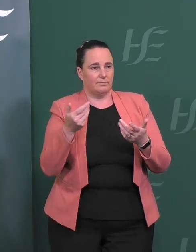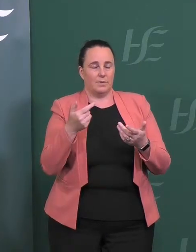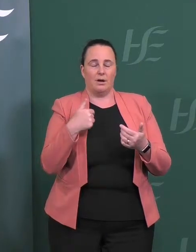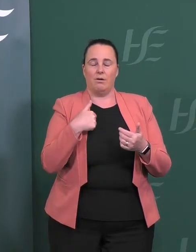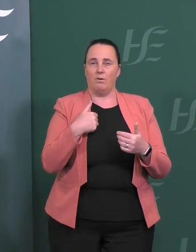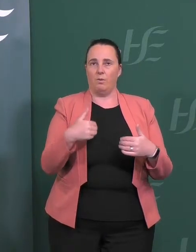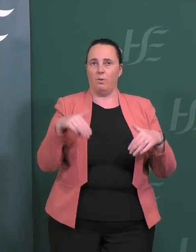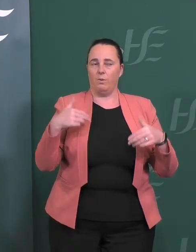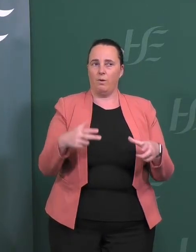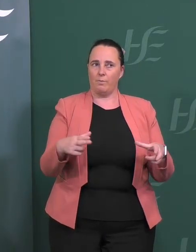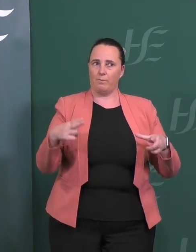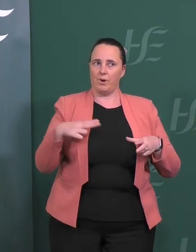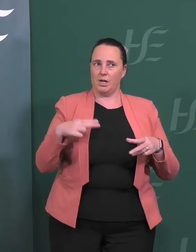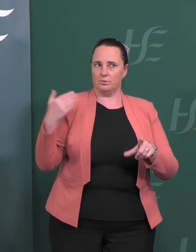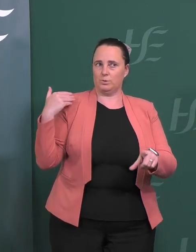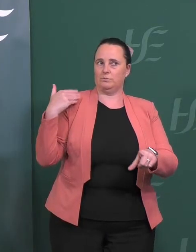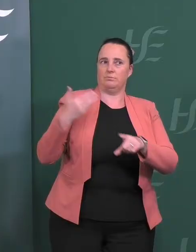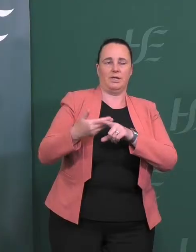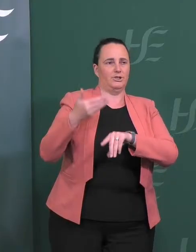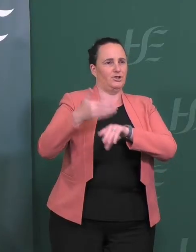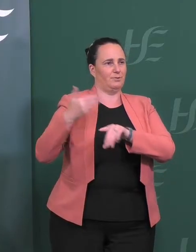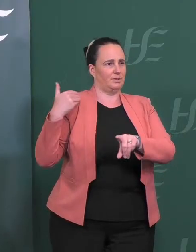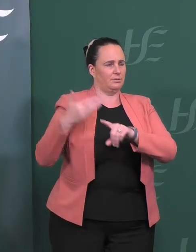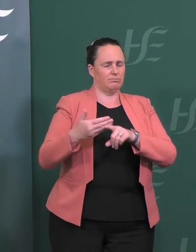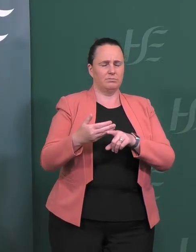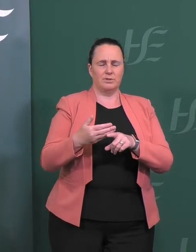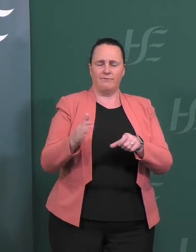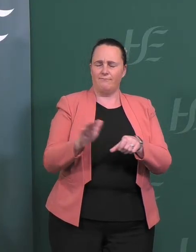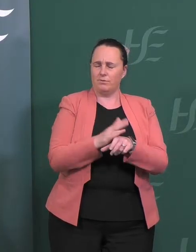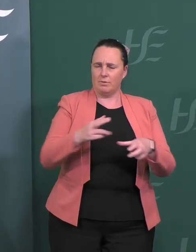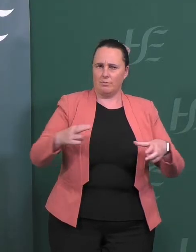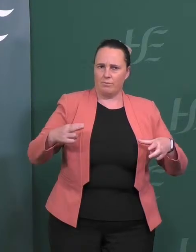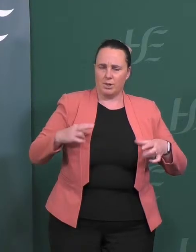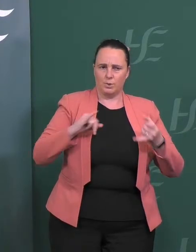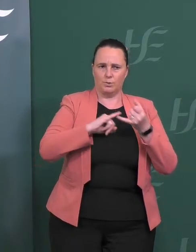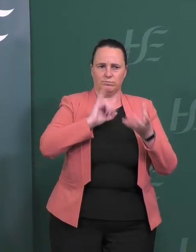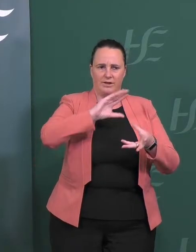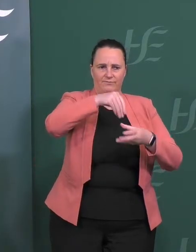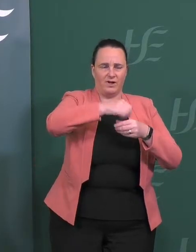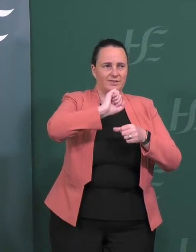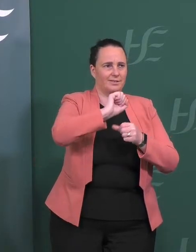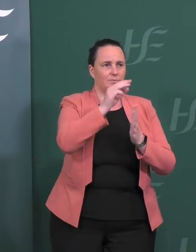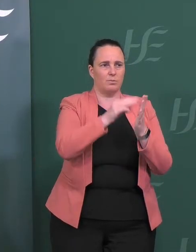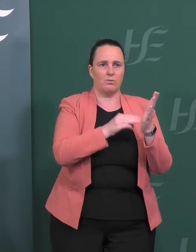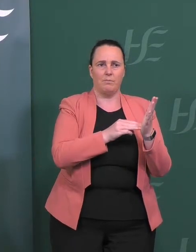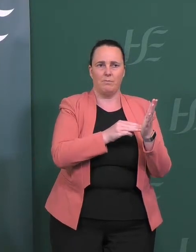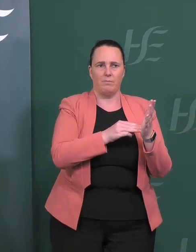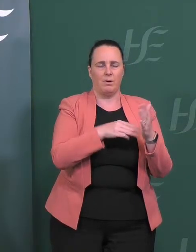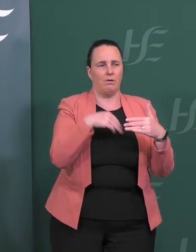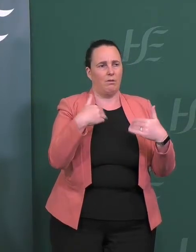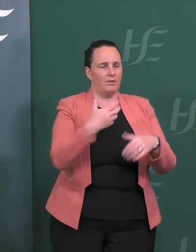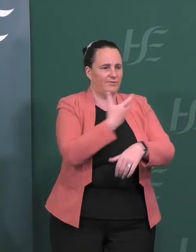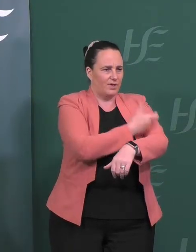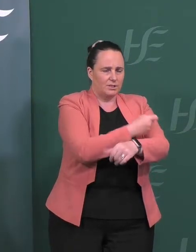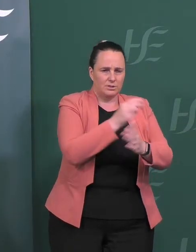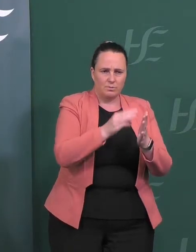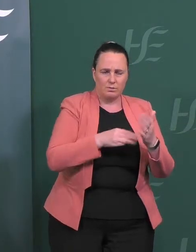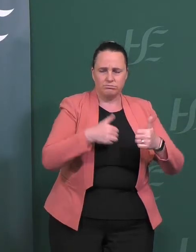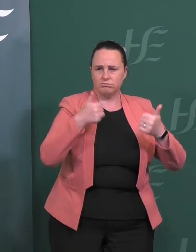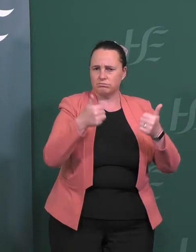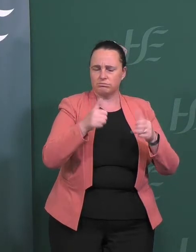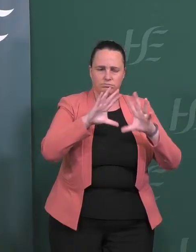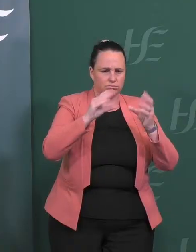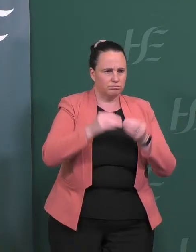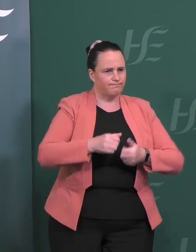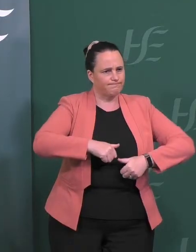more proud in my career than I am of everybody who's involved in this programme. They continue to play a great role